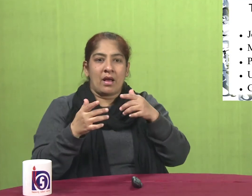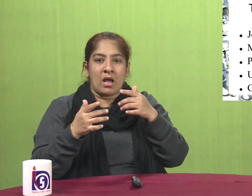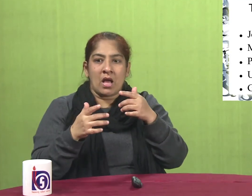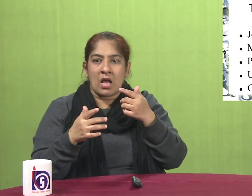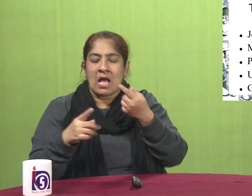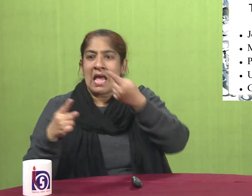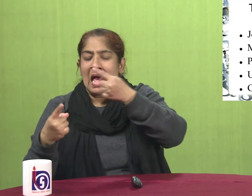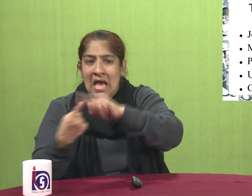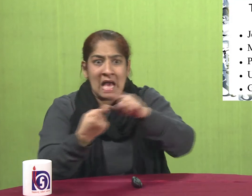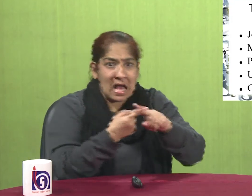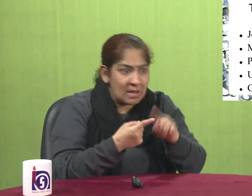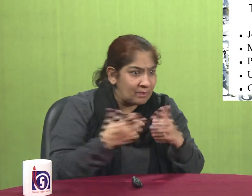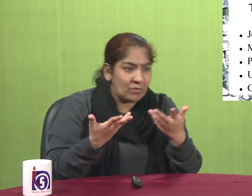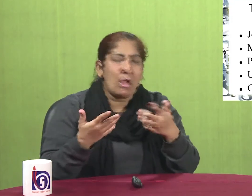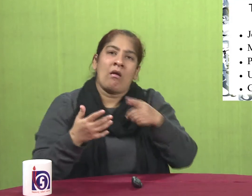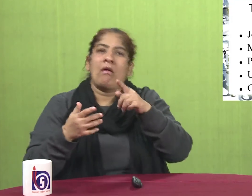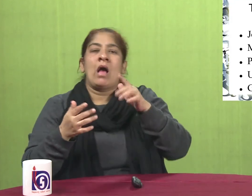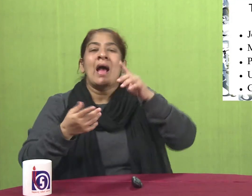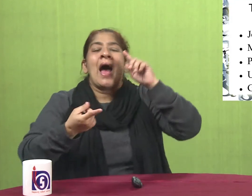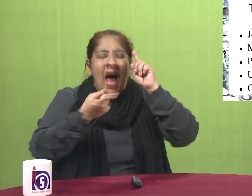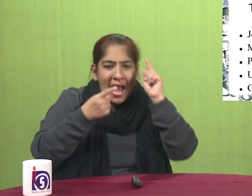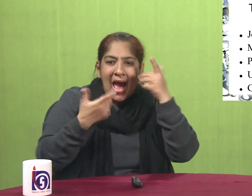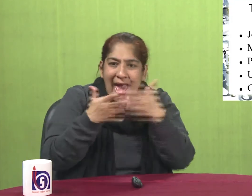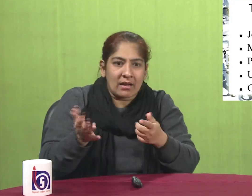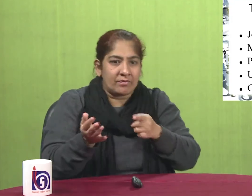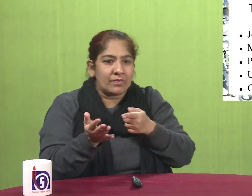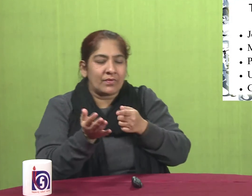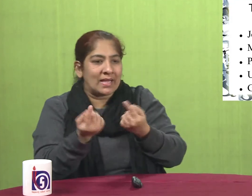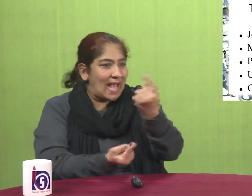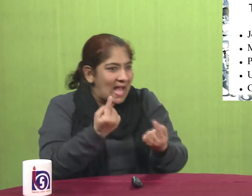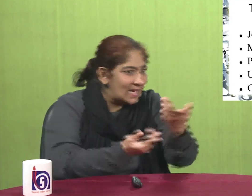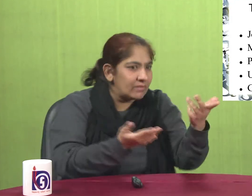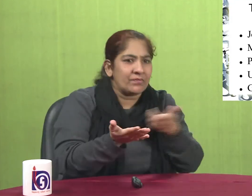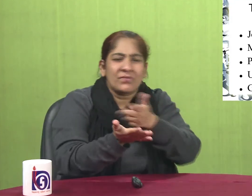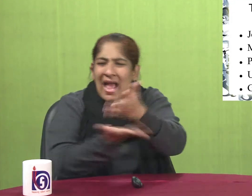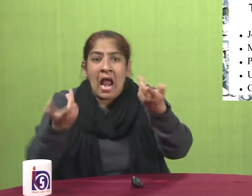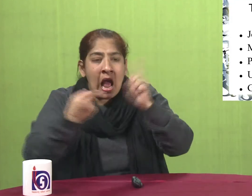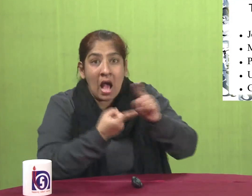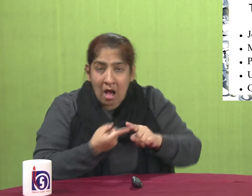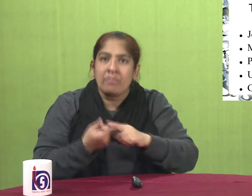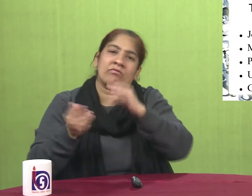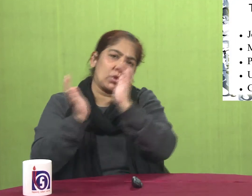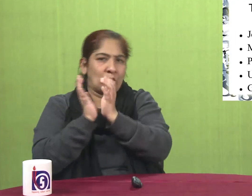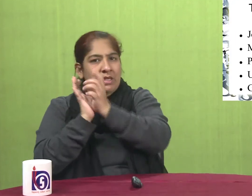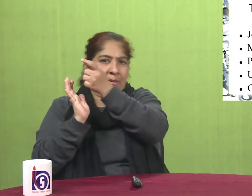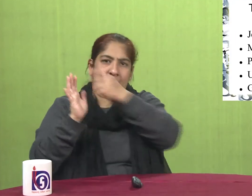Then comes the pension plan. There is always a pension plan for future.